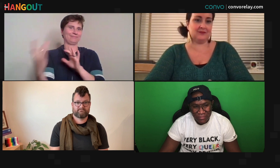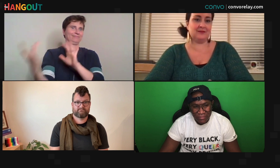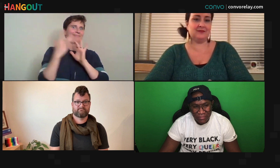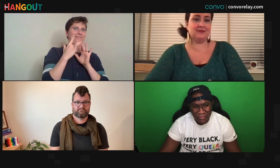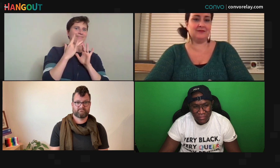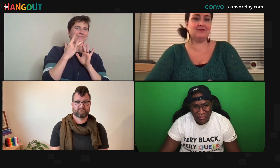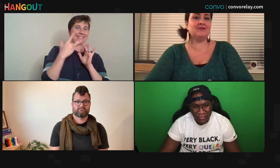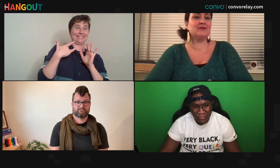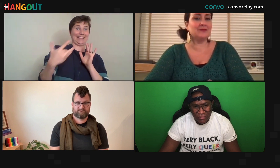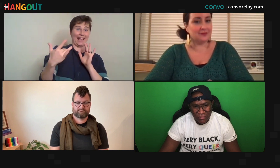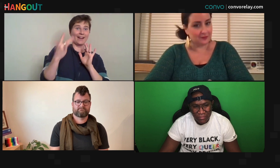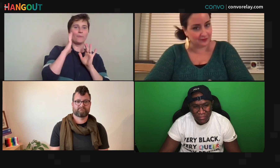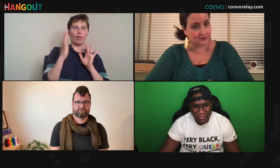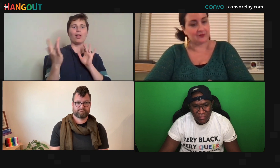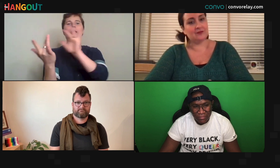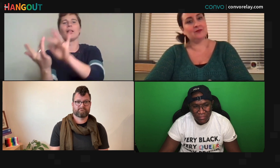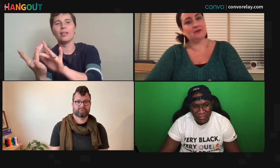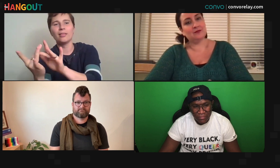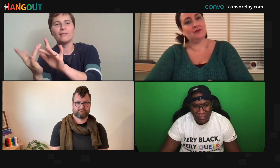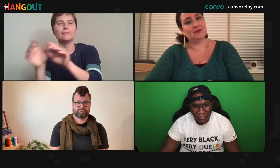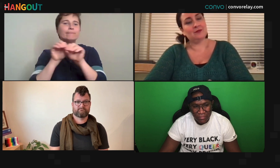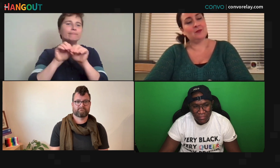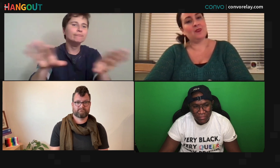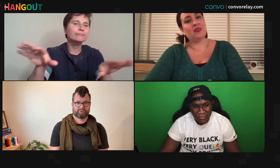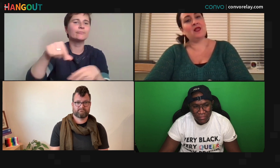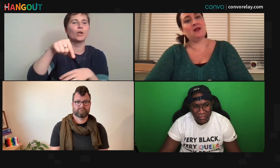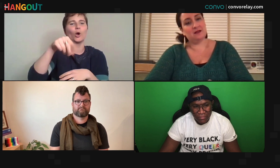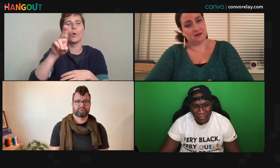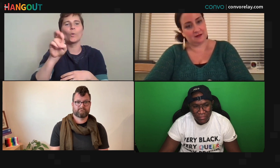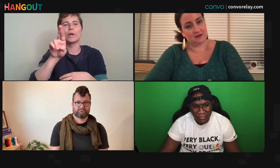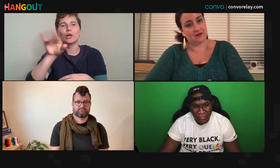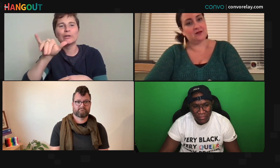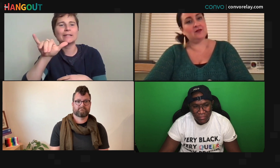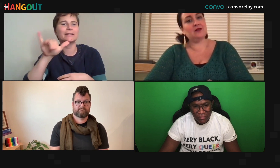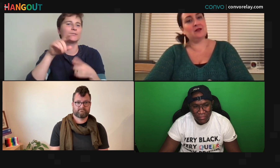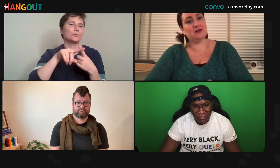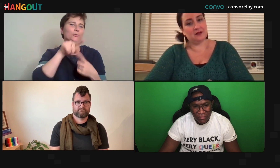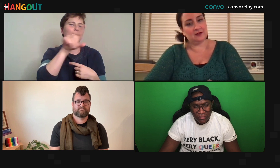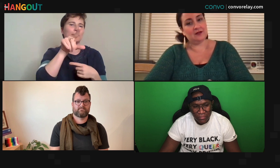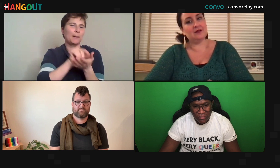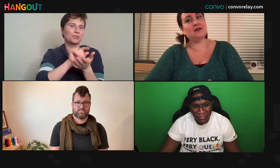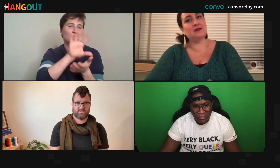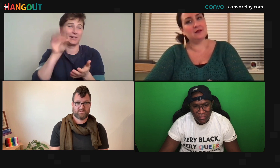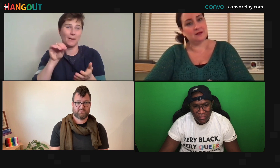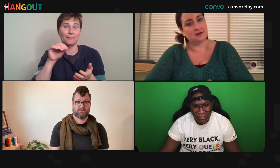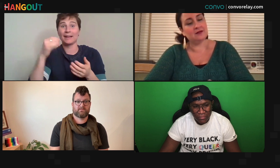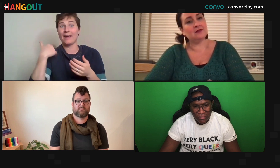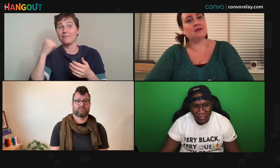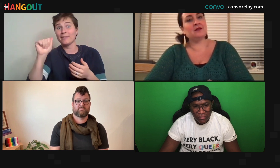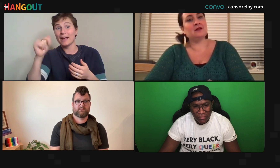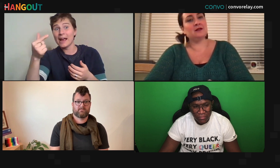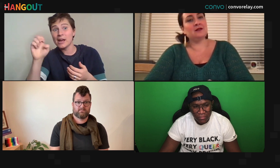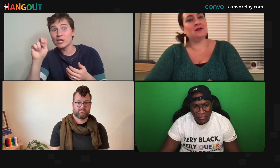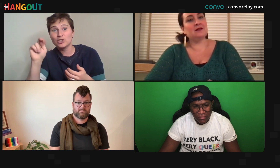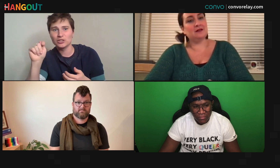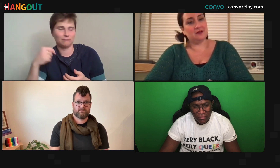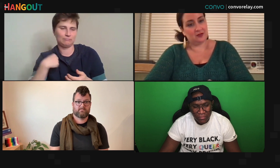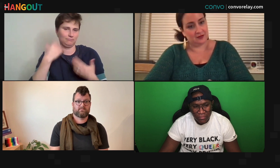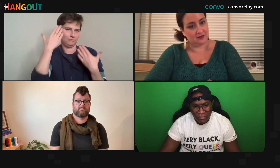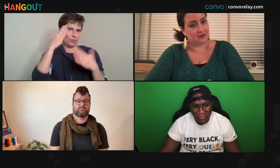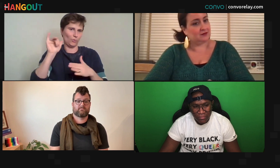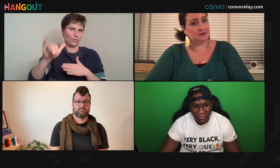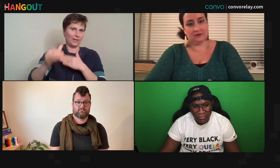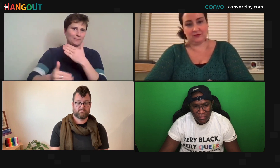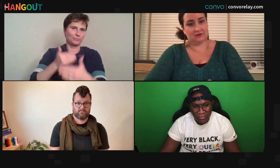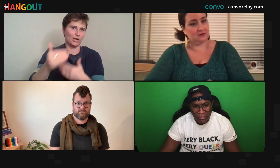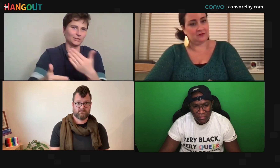I wouldn't have the answer now because they reached out to me. Normally you would reach out to a publisher and you would send out queries to these publishing companies and